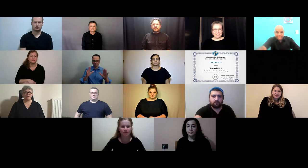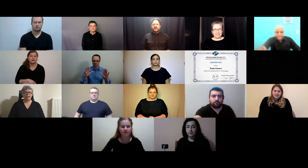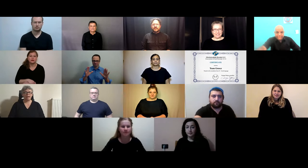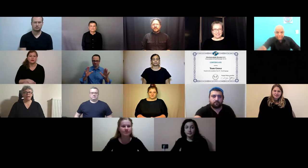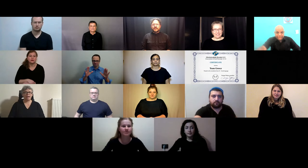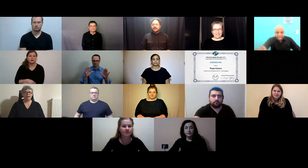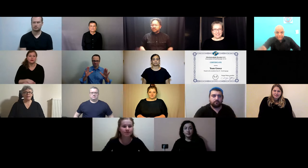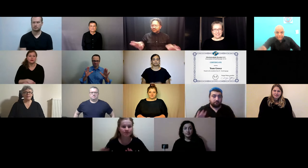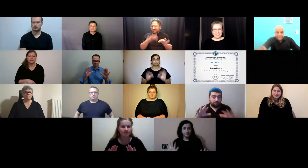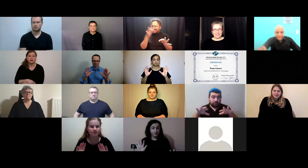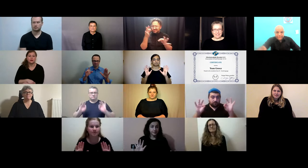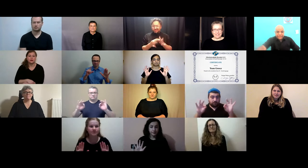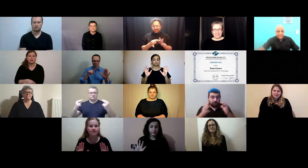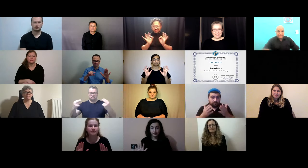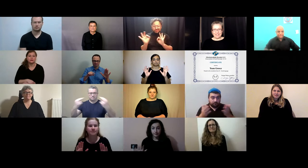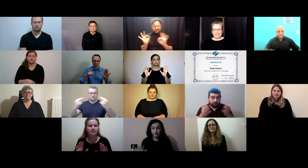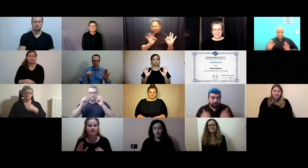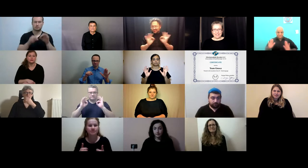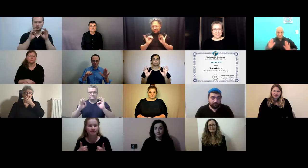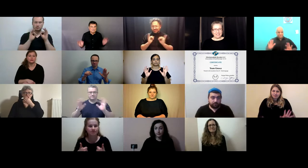See who's next?